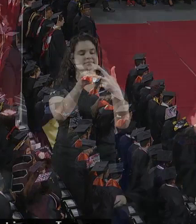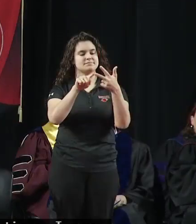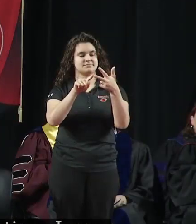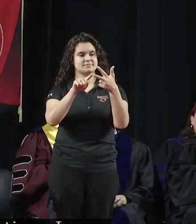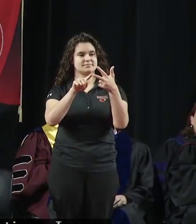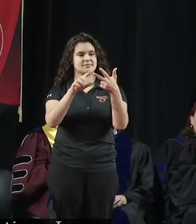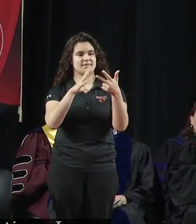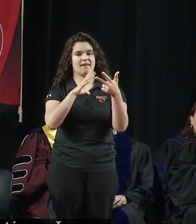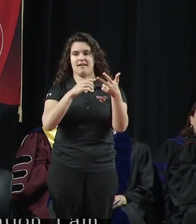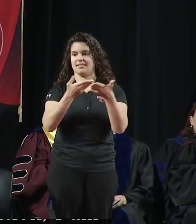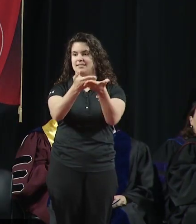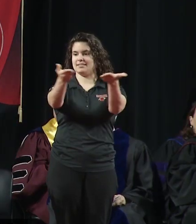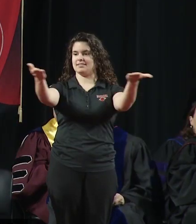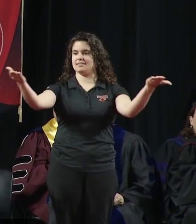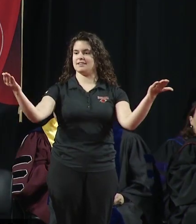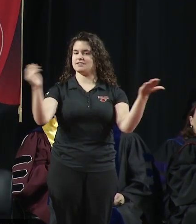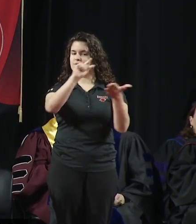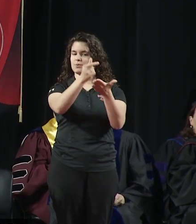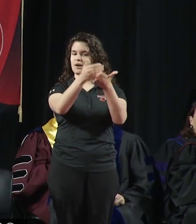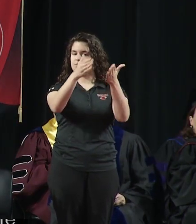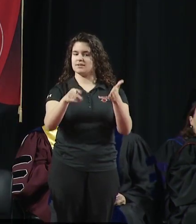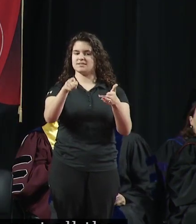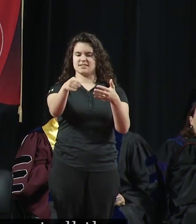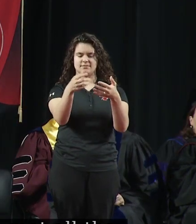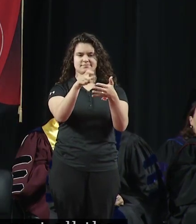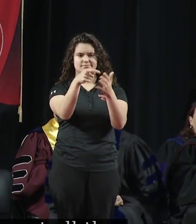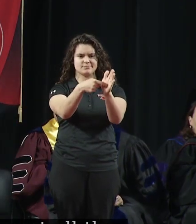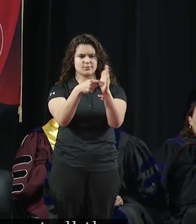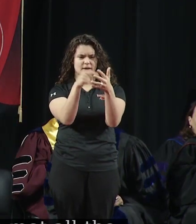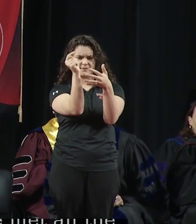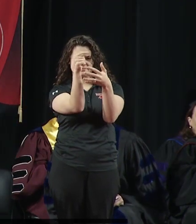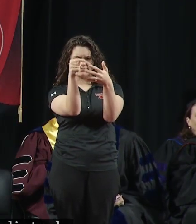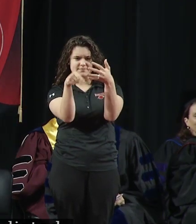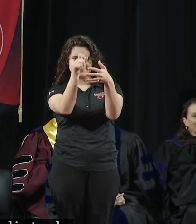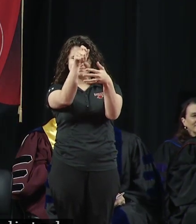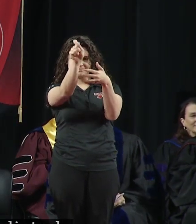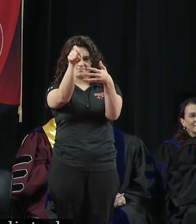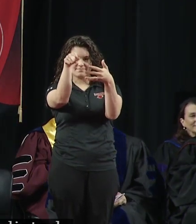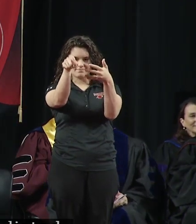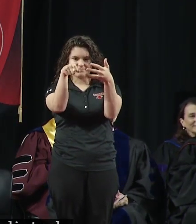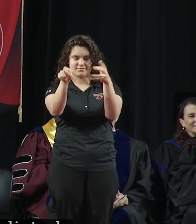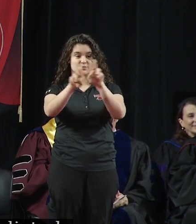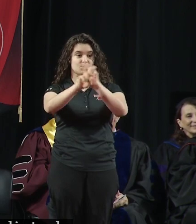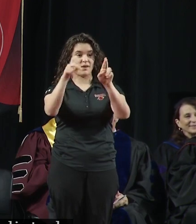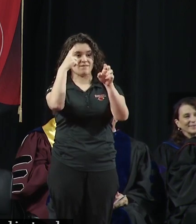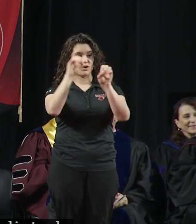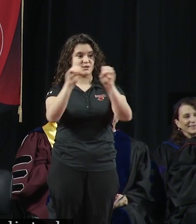to present the candidates who have met all the requirements for the listed degrees.